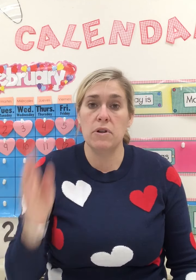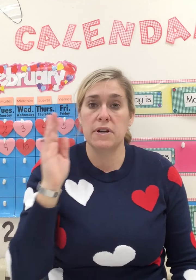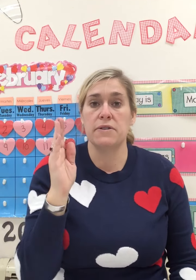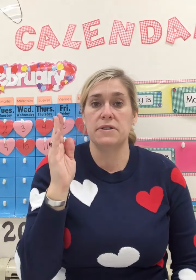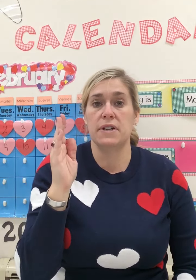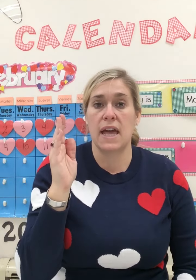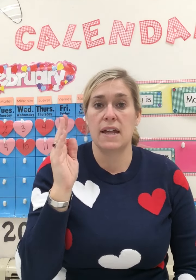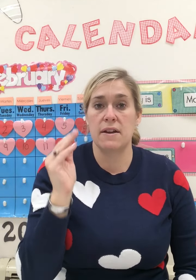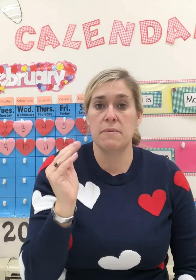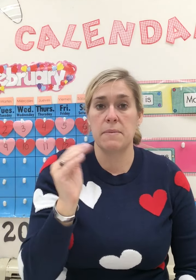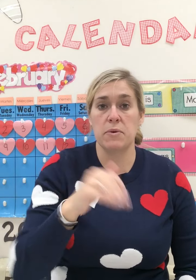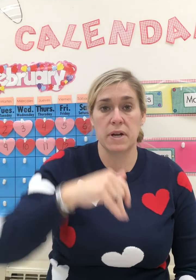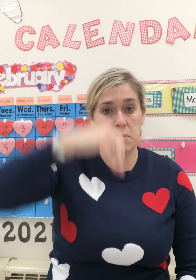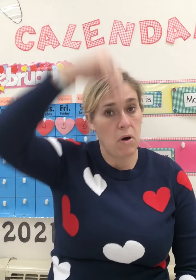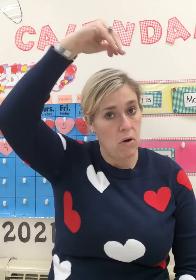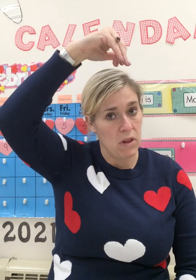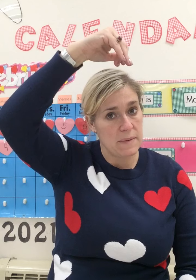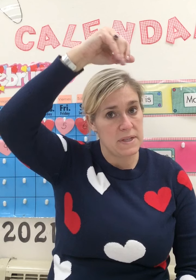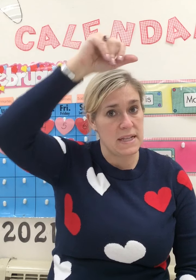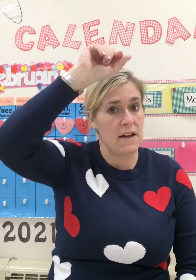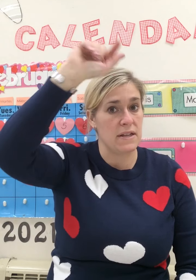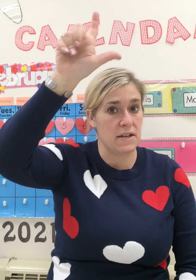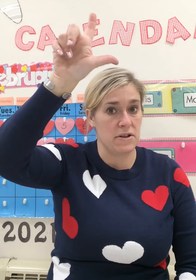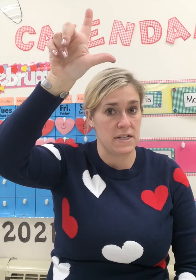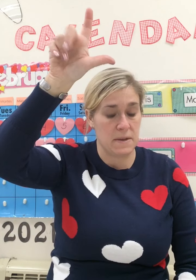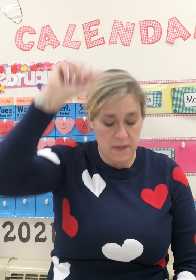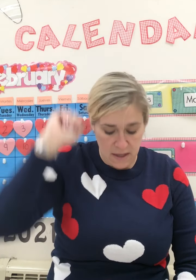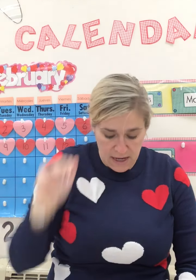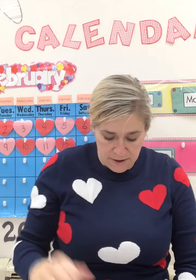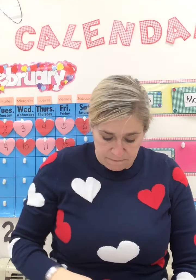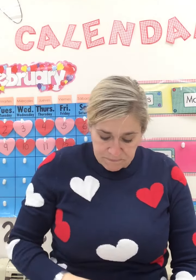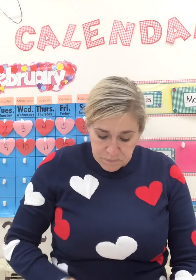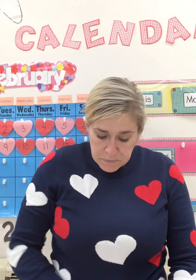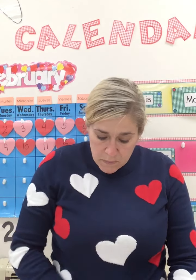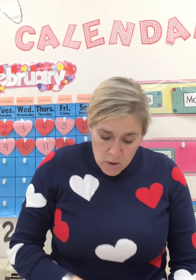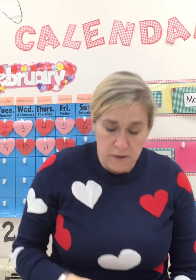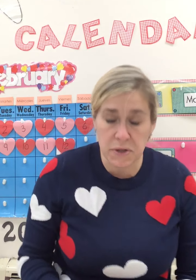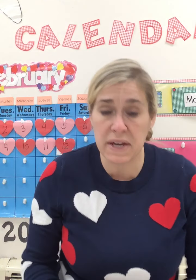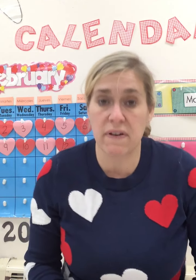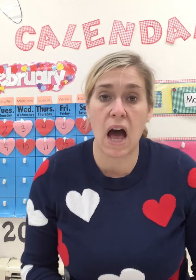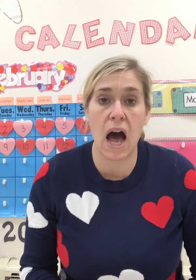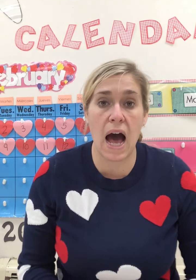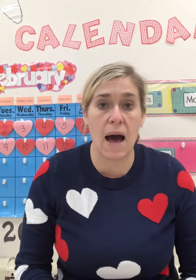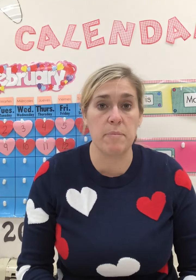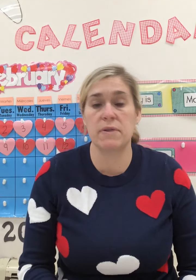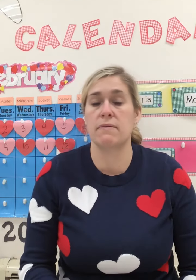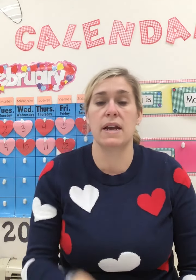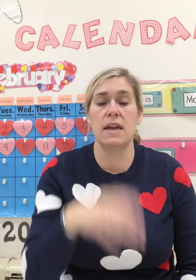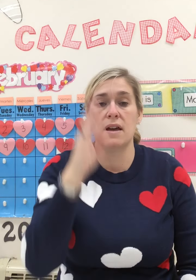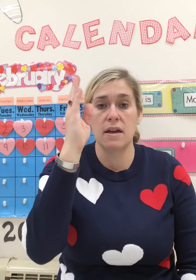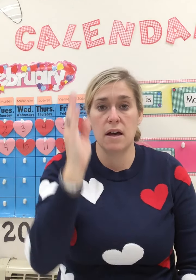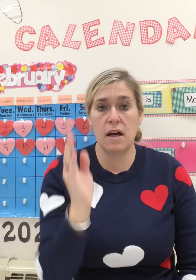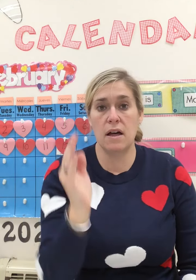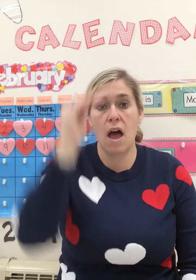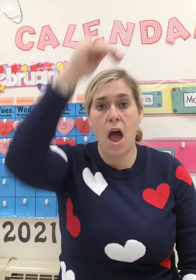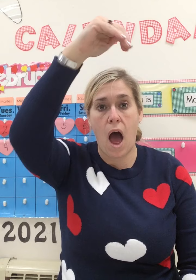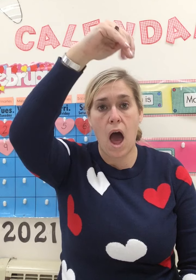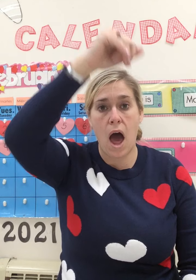Roller coaster again. Remember, we're going to pull up the sound and then you're going to tell me the letter. So we have hop. Ready?